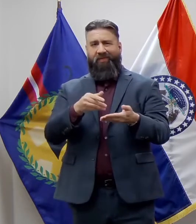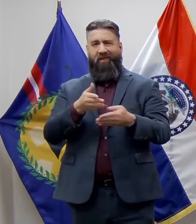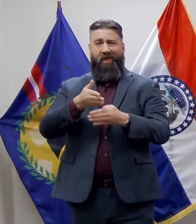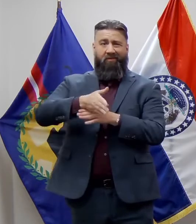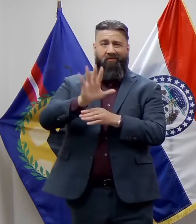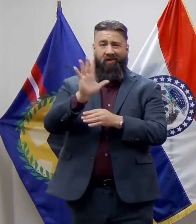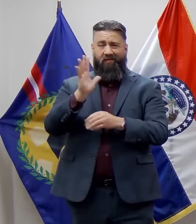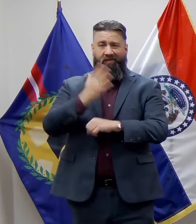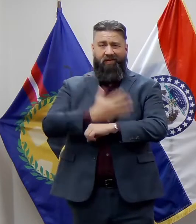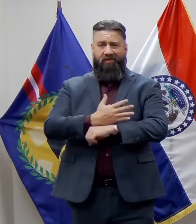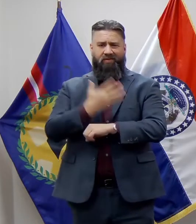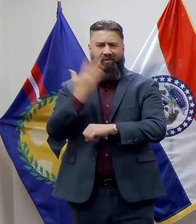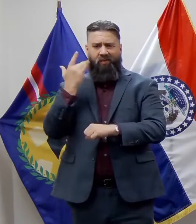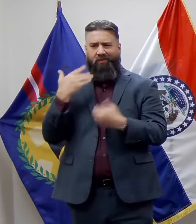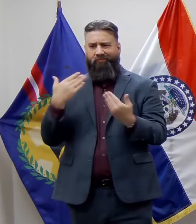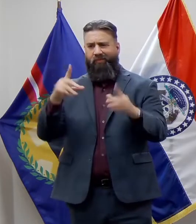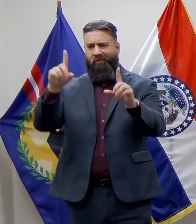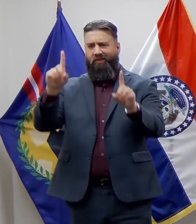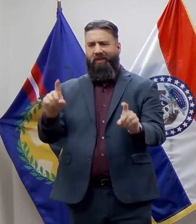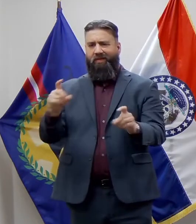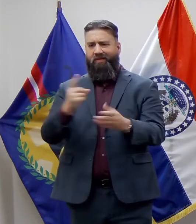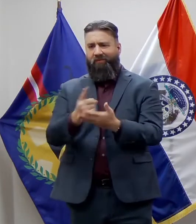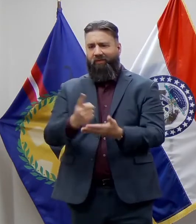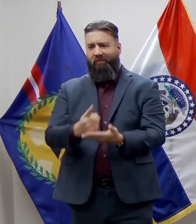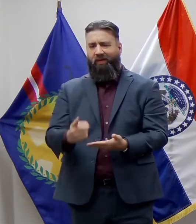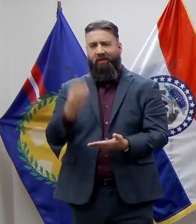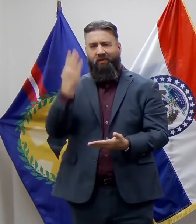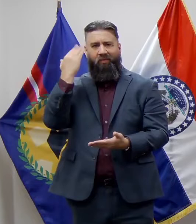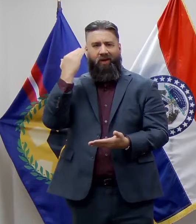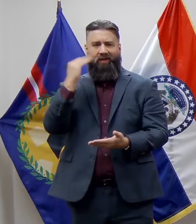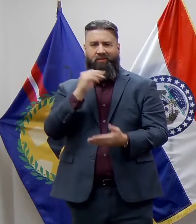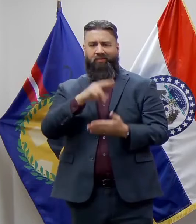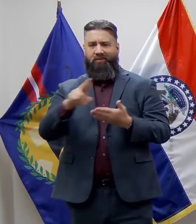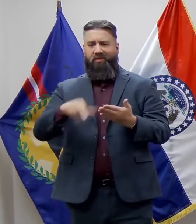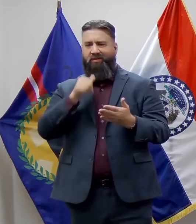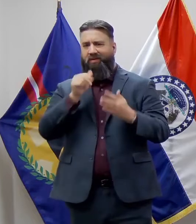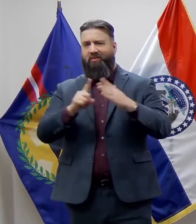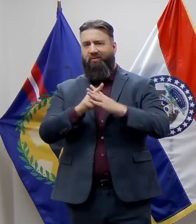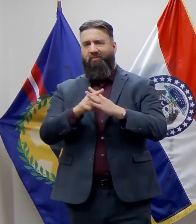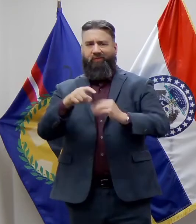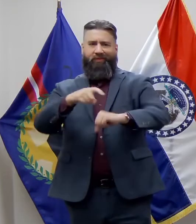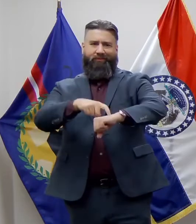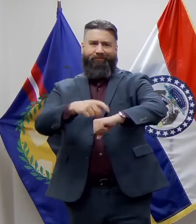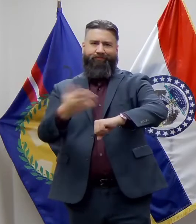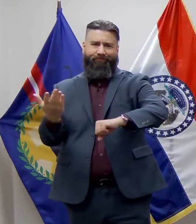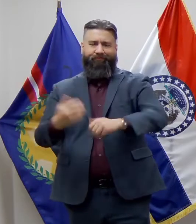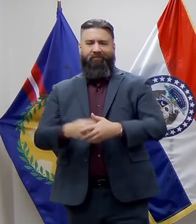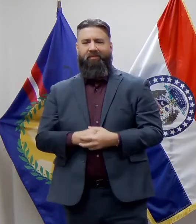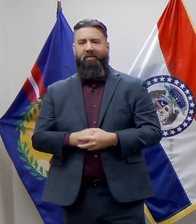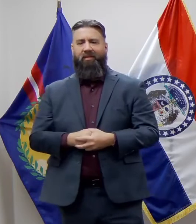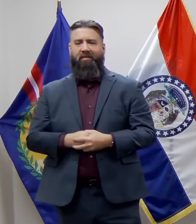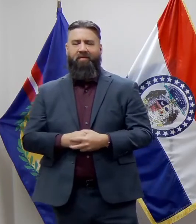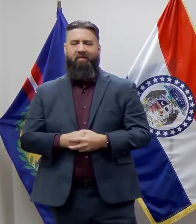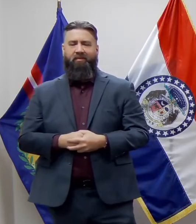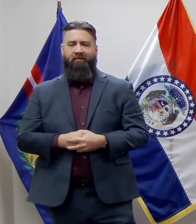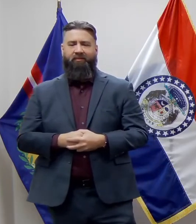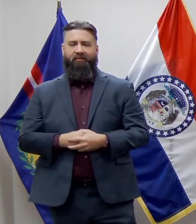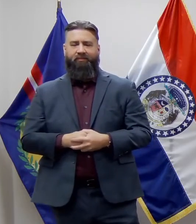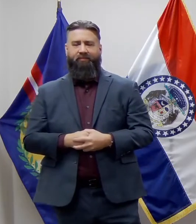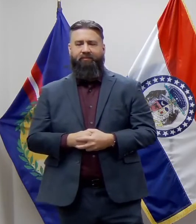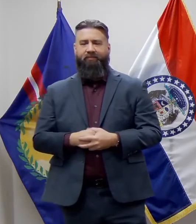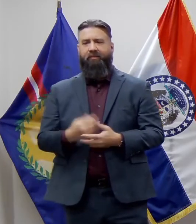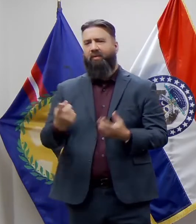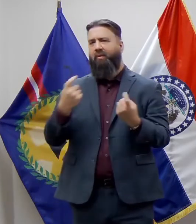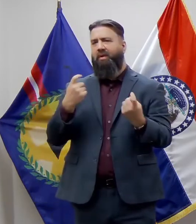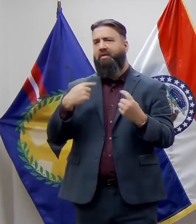almost seems senseless for them to be getting tested weekly because they're not getting their results. Can you talk to that? The question about employee